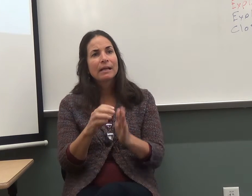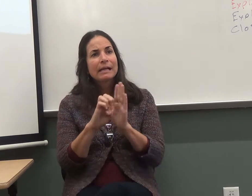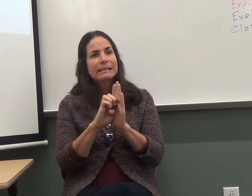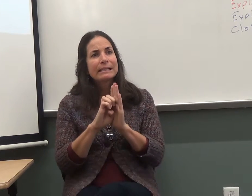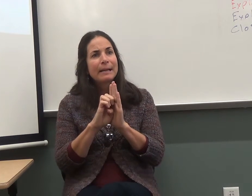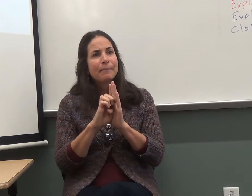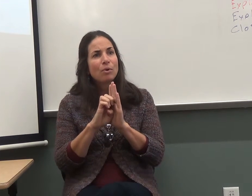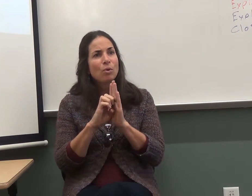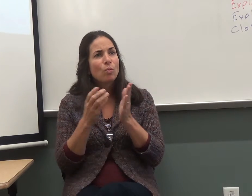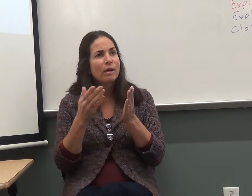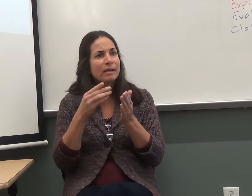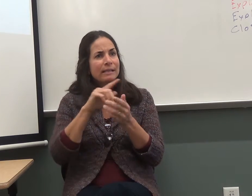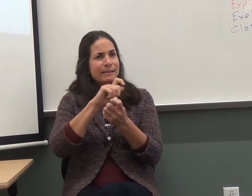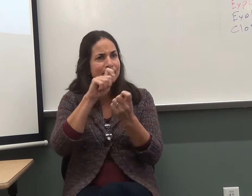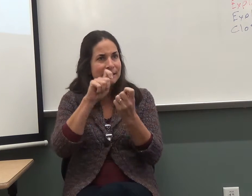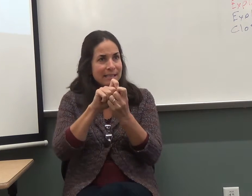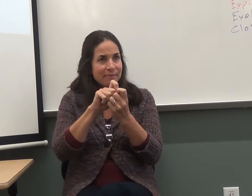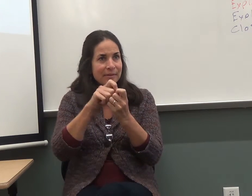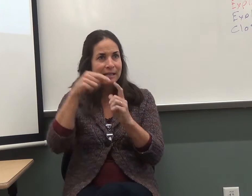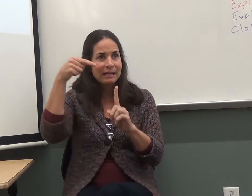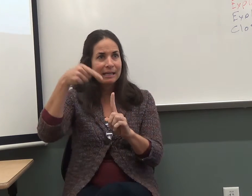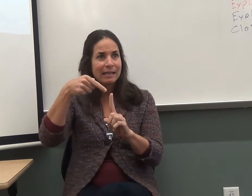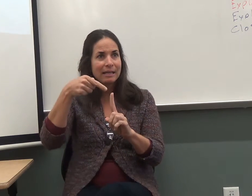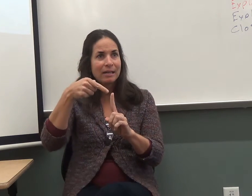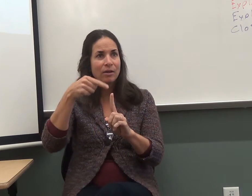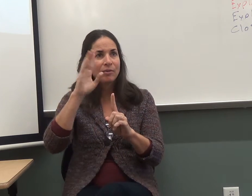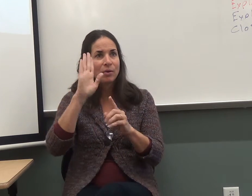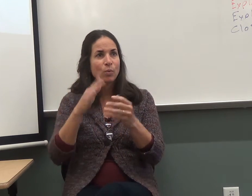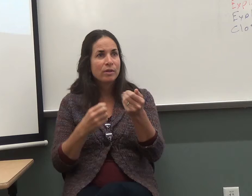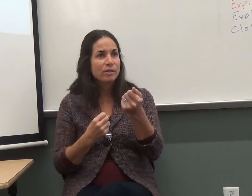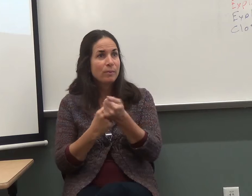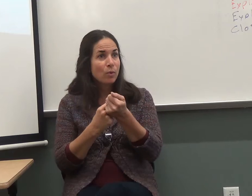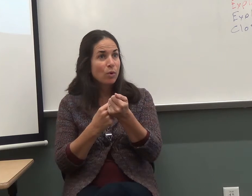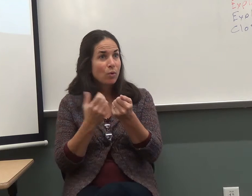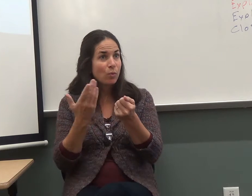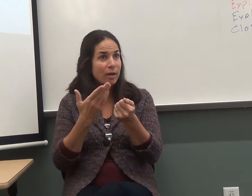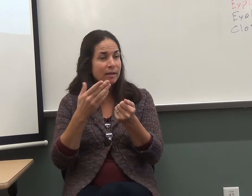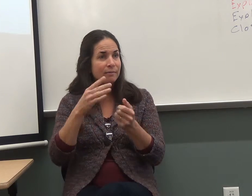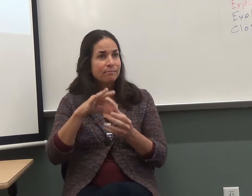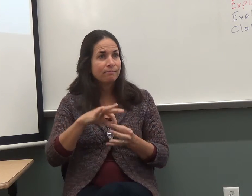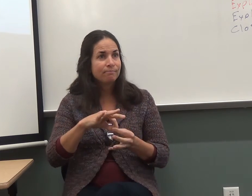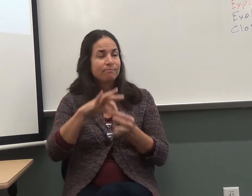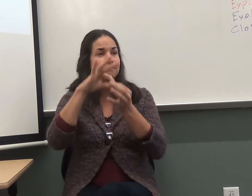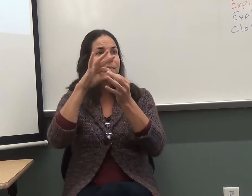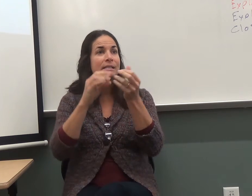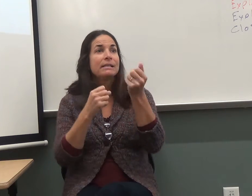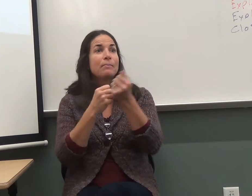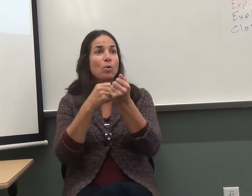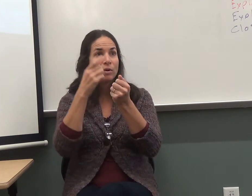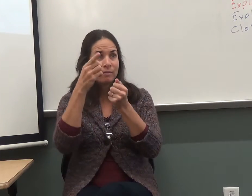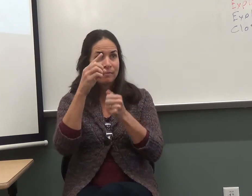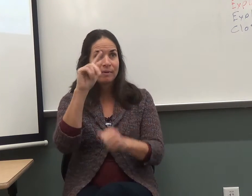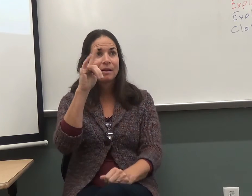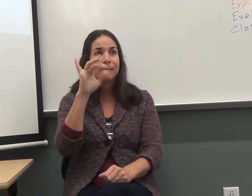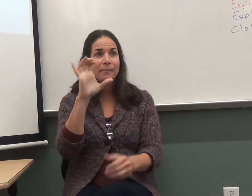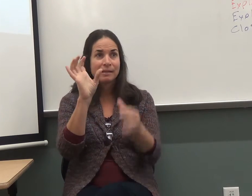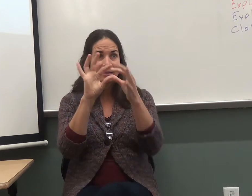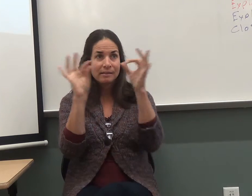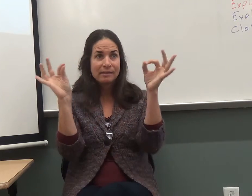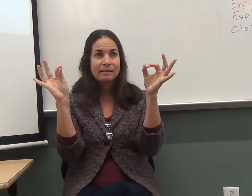detail that supports what? The topic sentence. Supports topic sentence. Good. Now here's